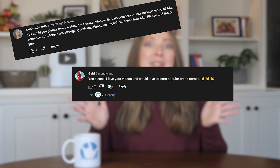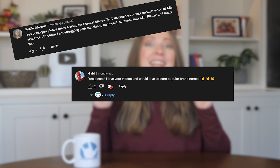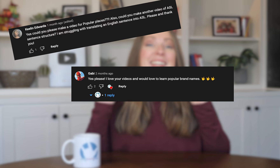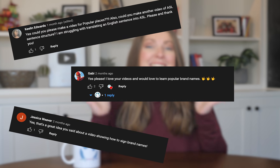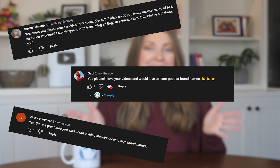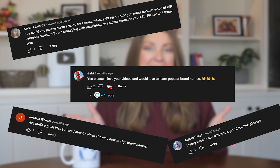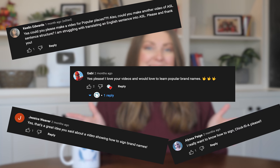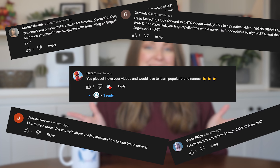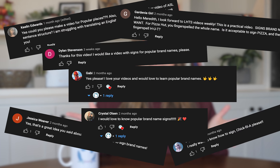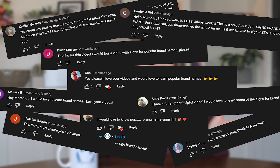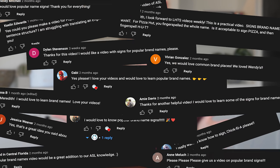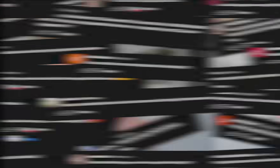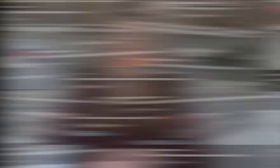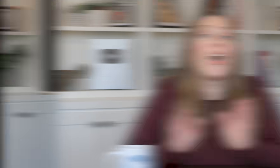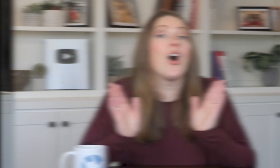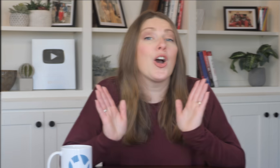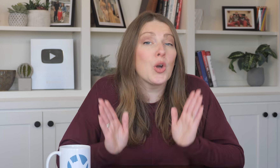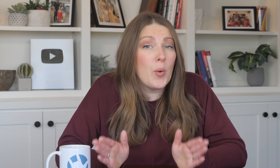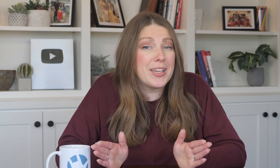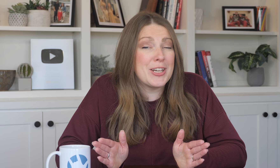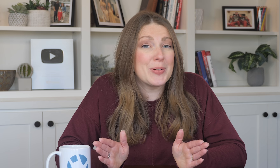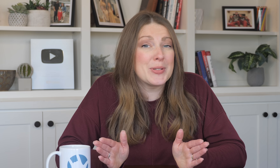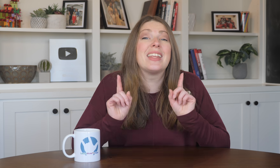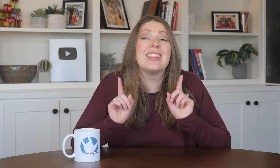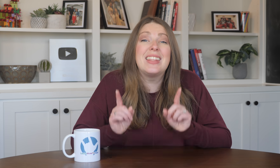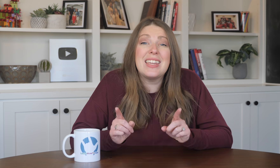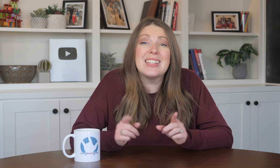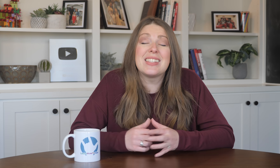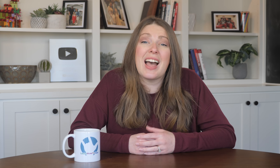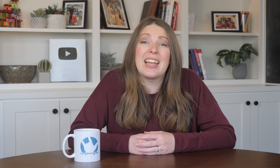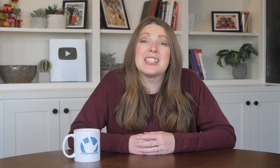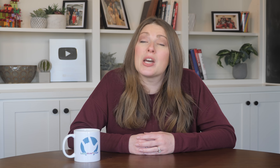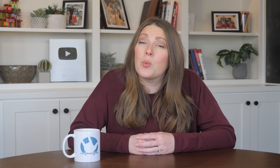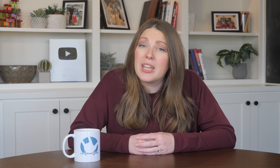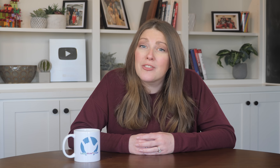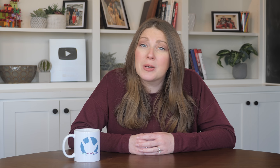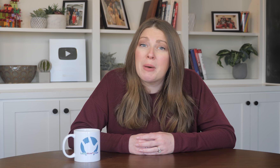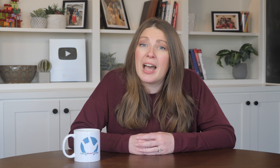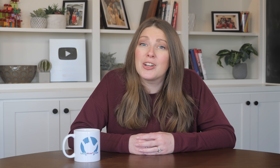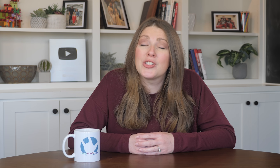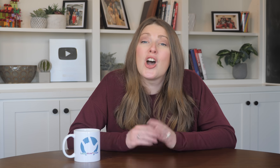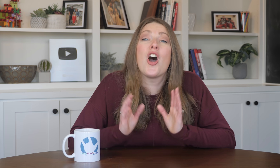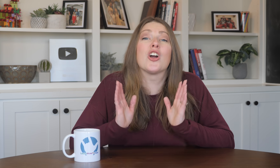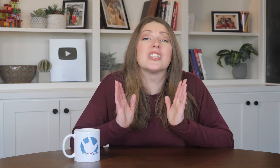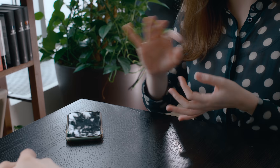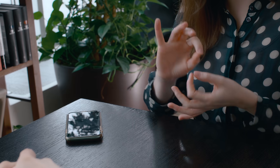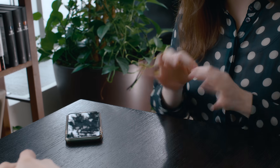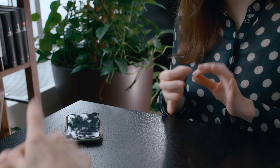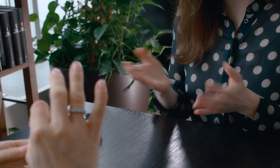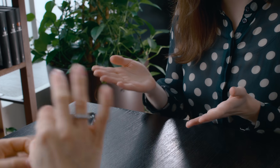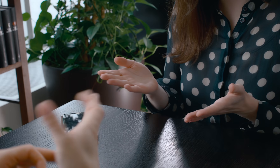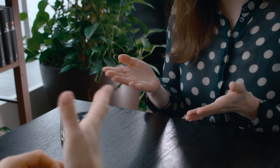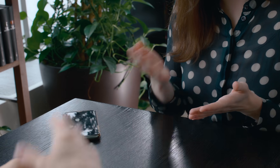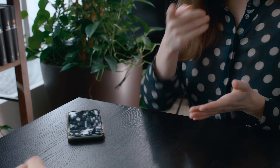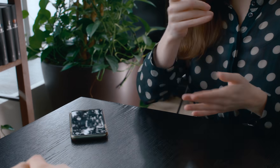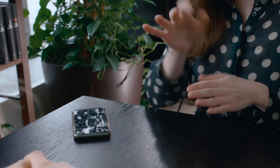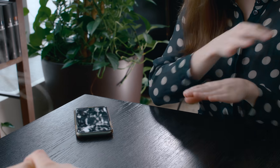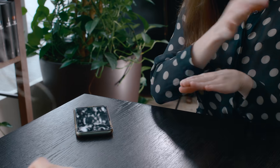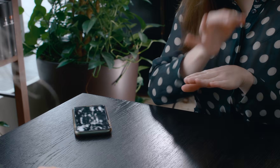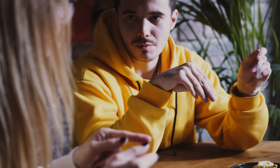resounding yes. A quick note, these signs that we have compiled are signs that are used within